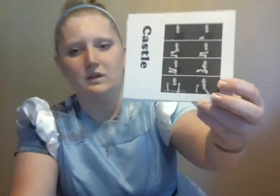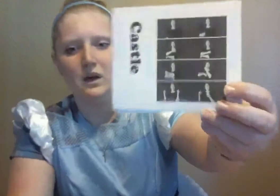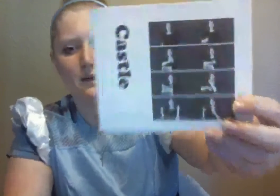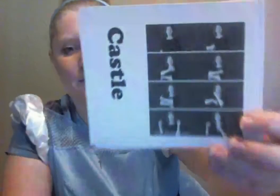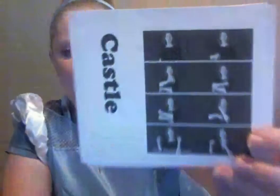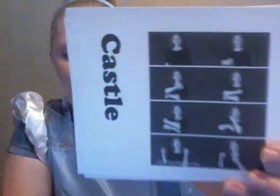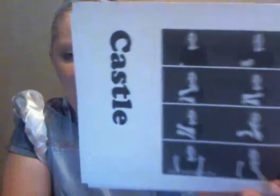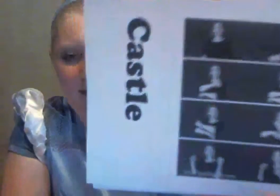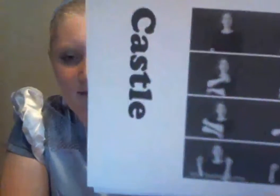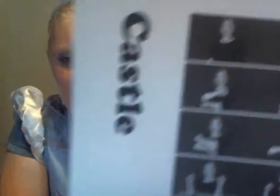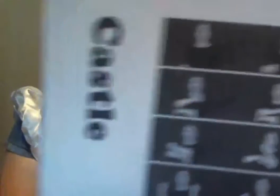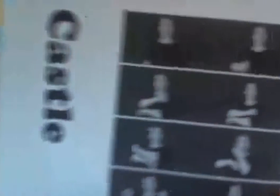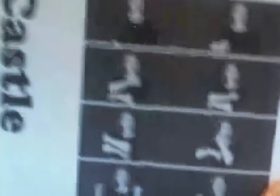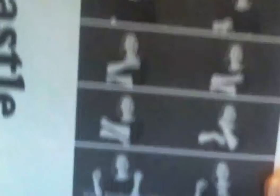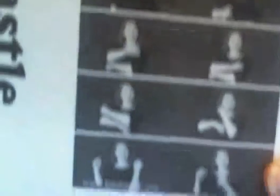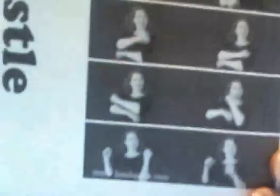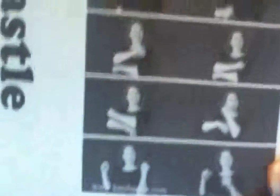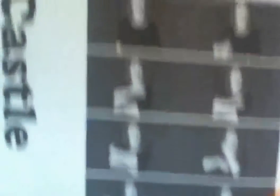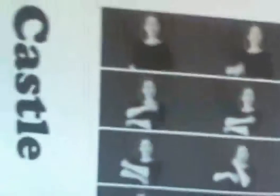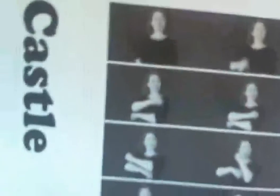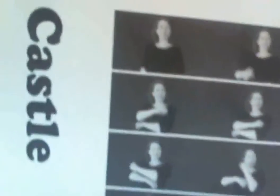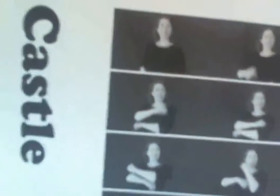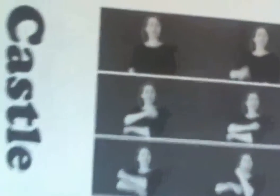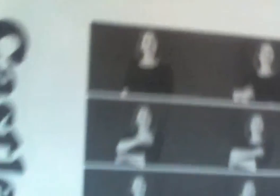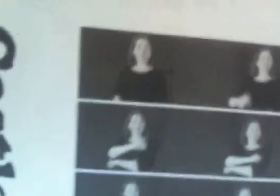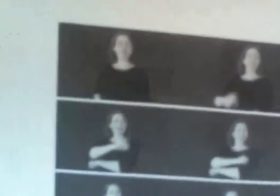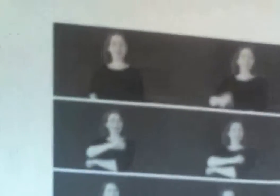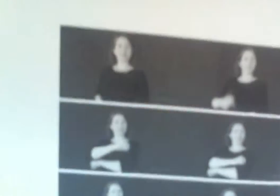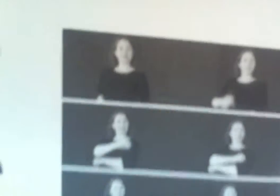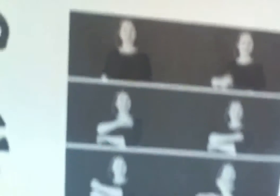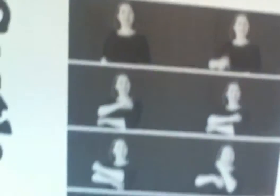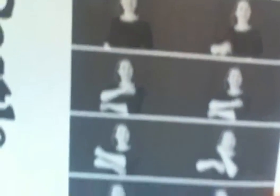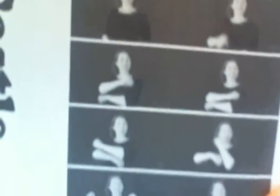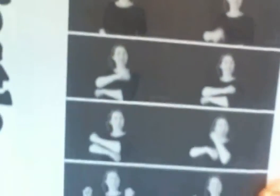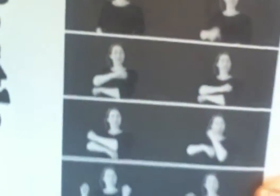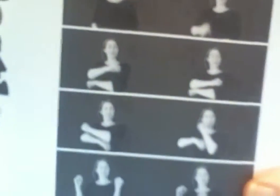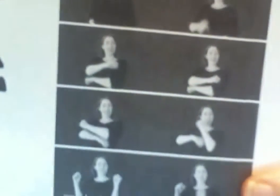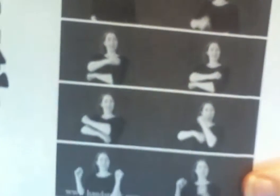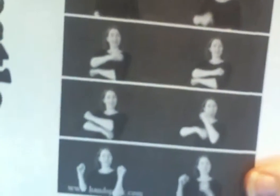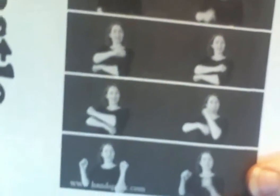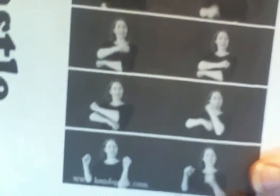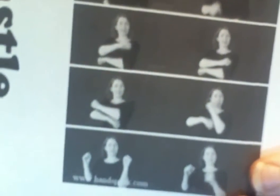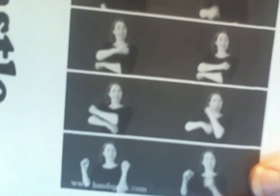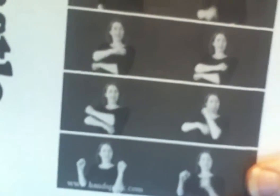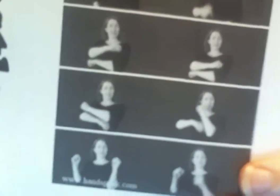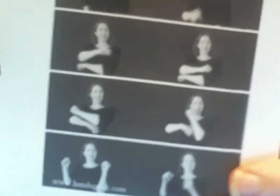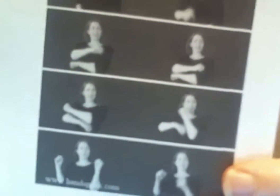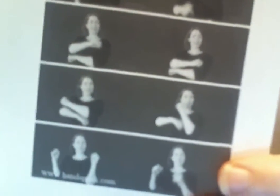So for castle, you can see we have lots of little pictures.